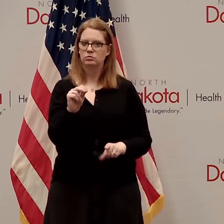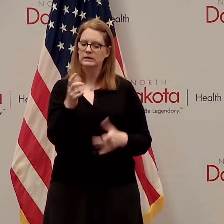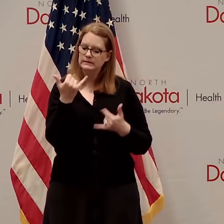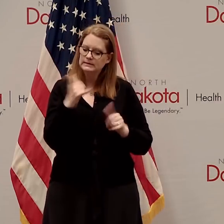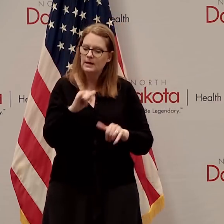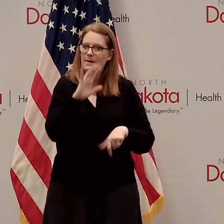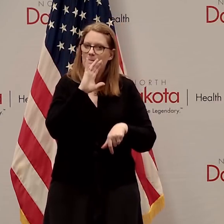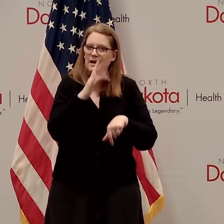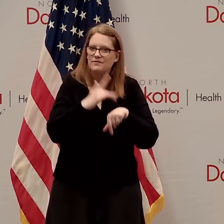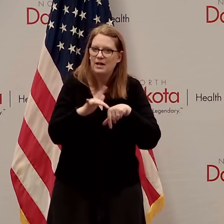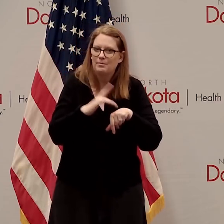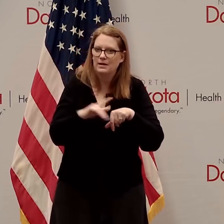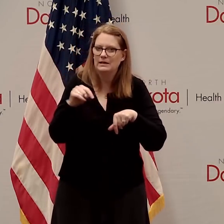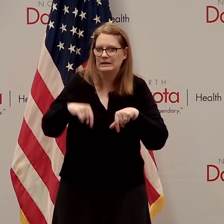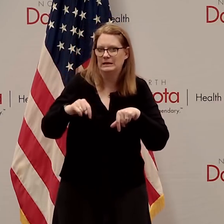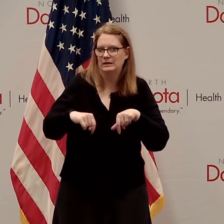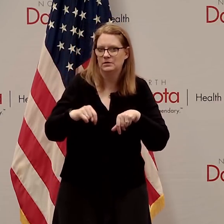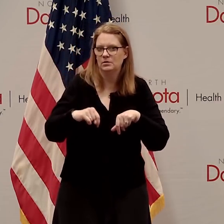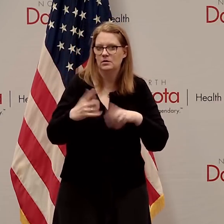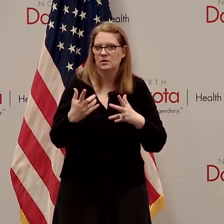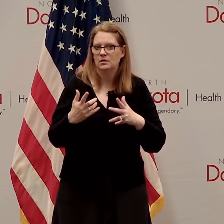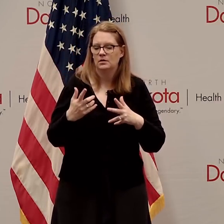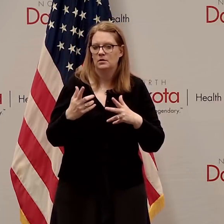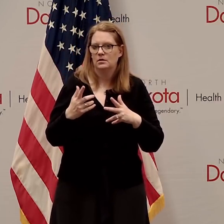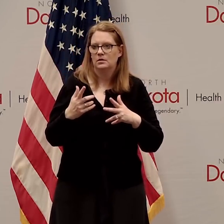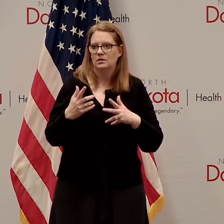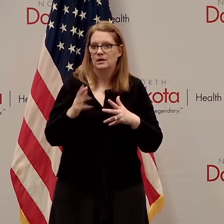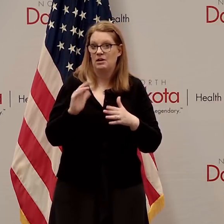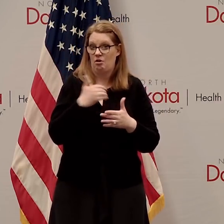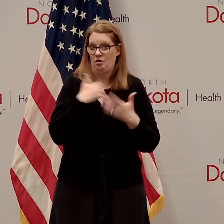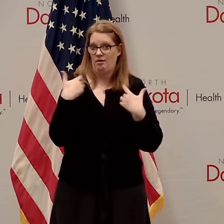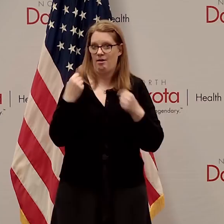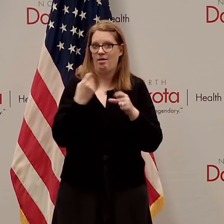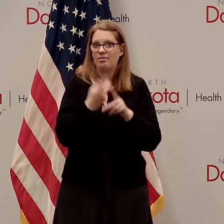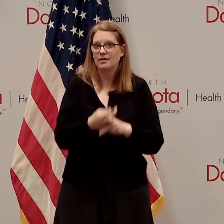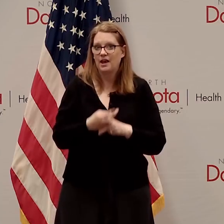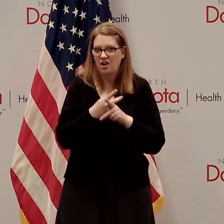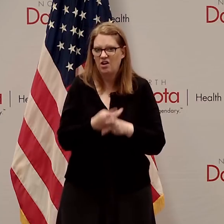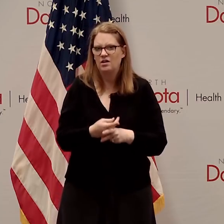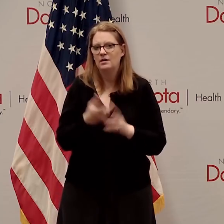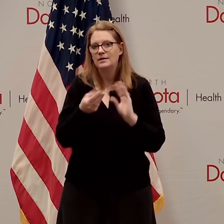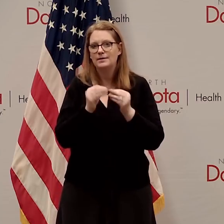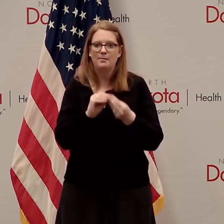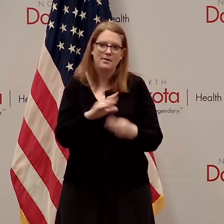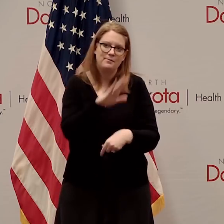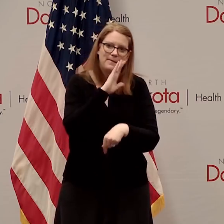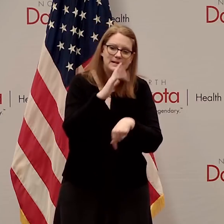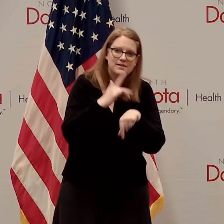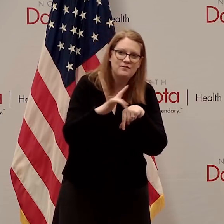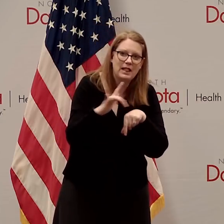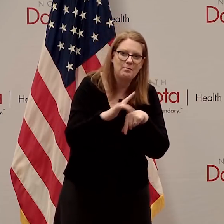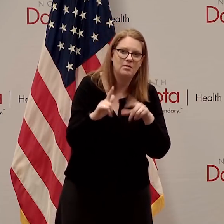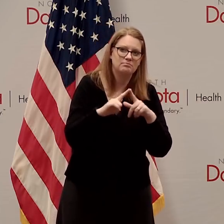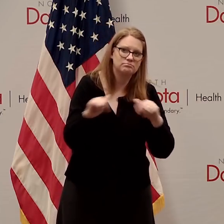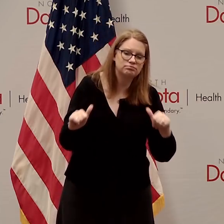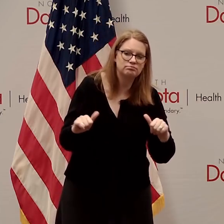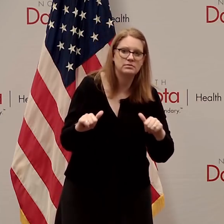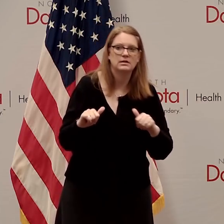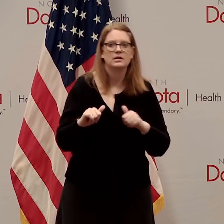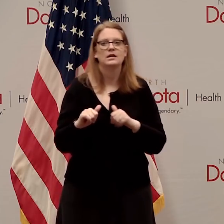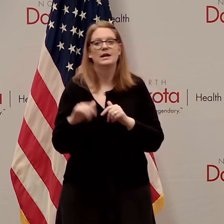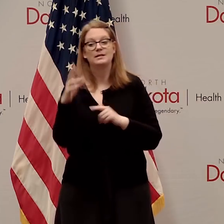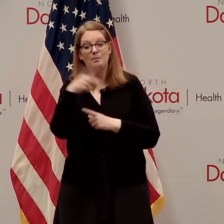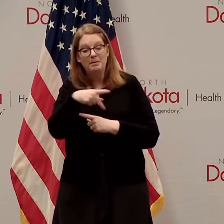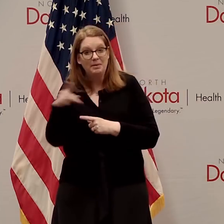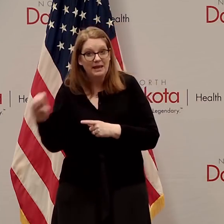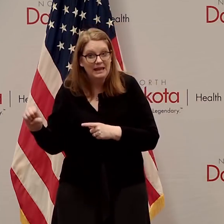in our state for ability at our healthcare facilities, the number of beds that are available, and the amount of